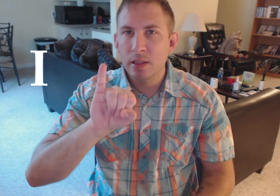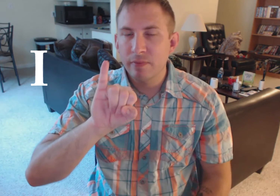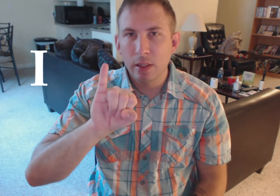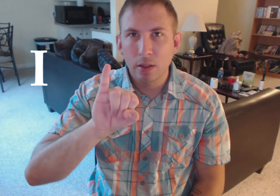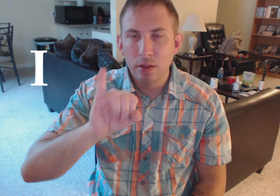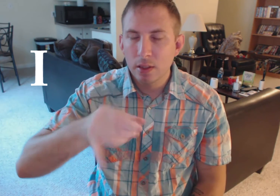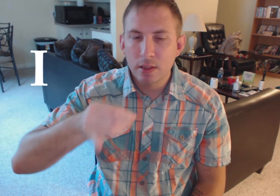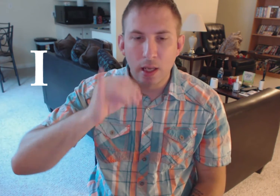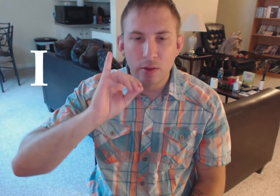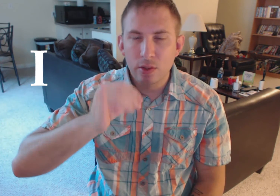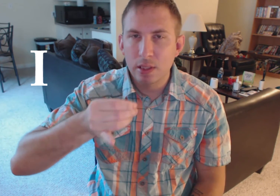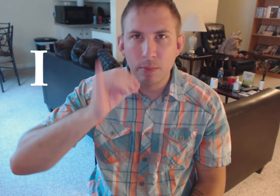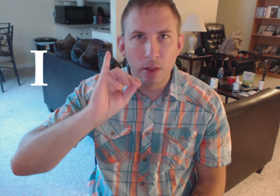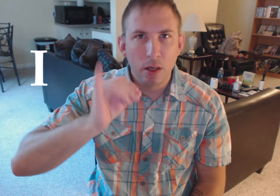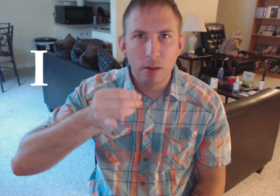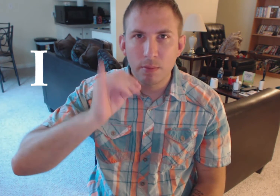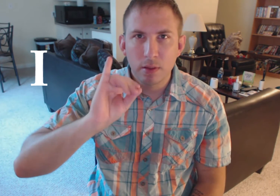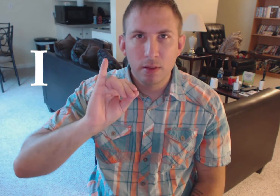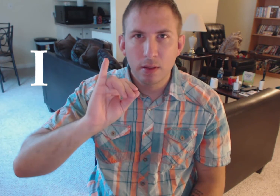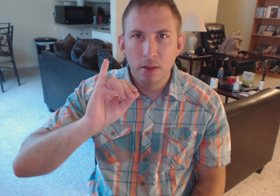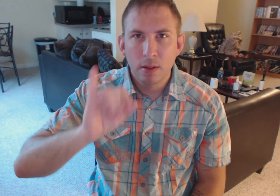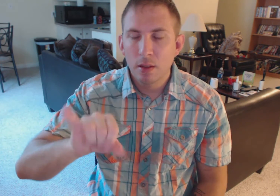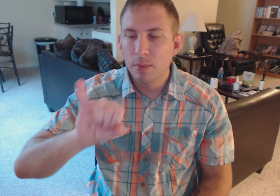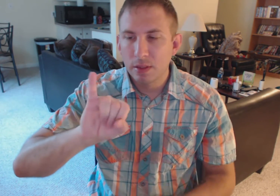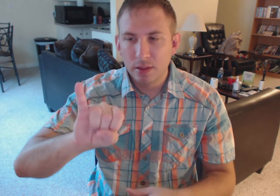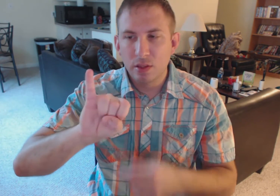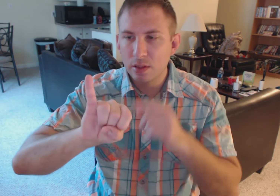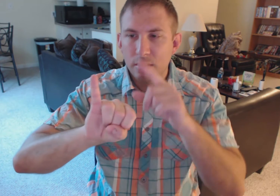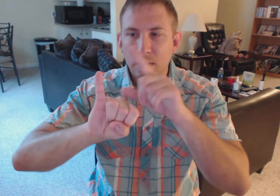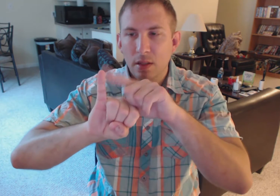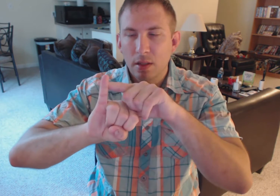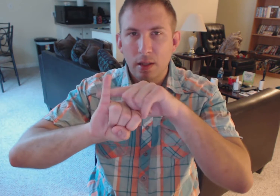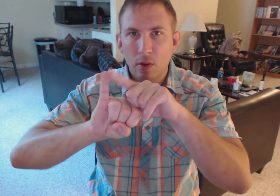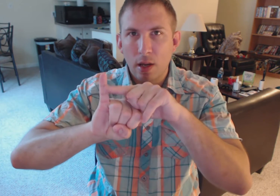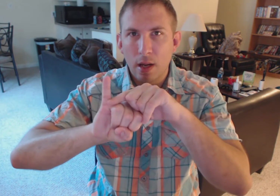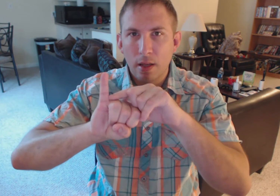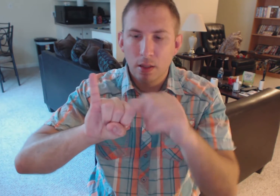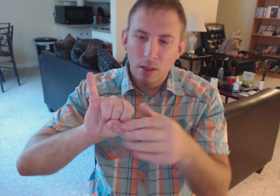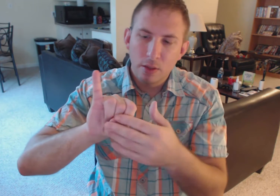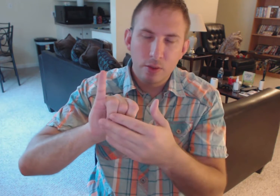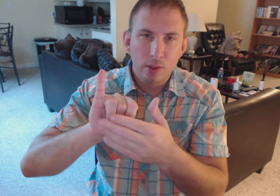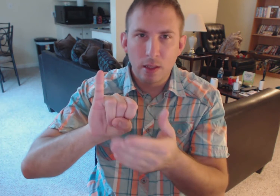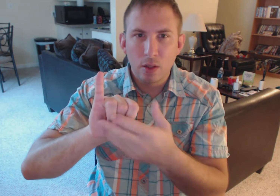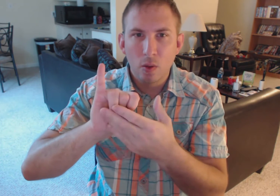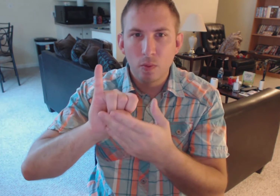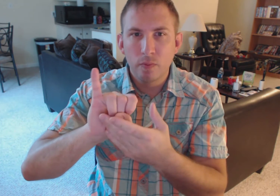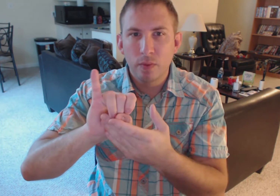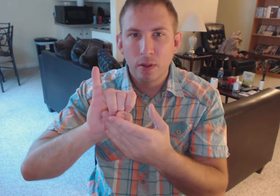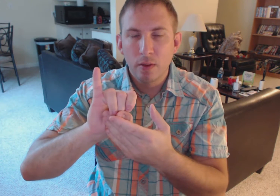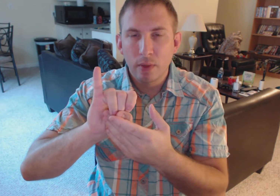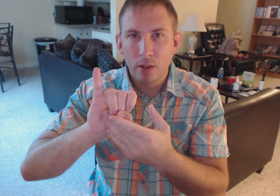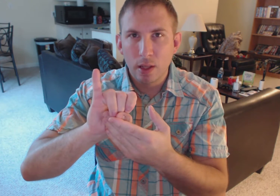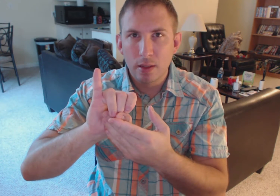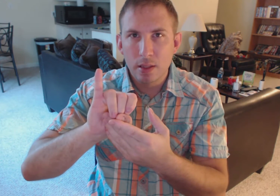index finger, just like you sip a cup, but it's just letter I, and you got the whole finger like